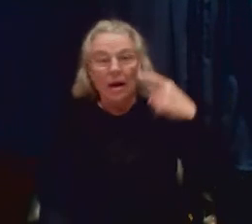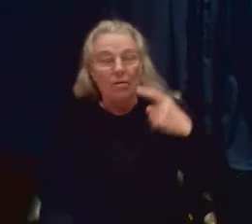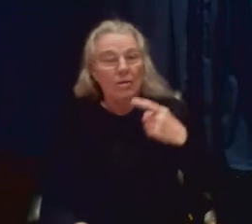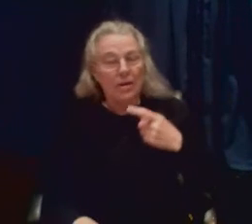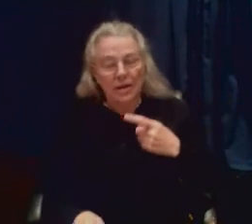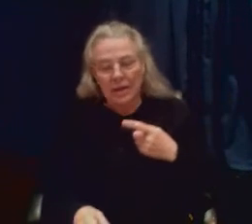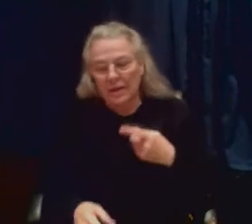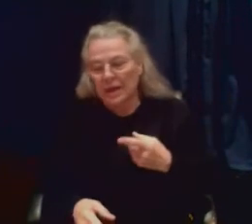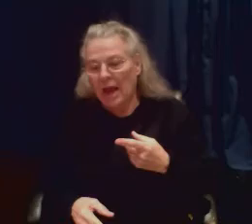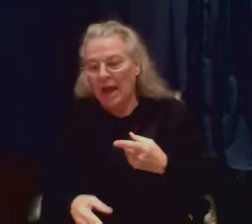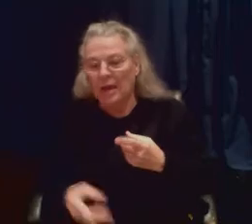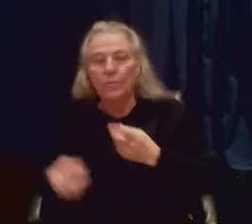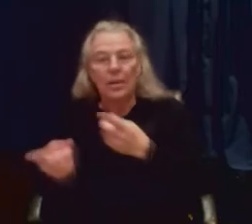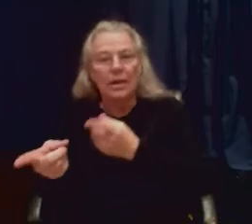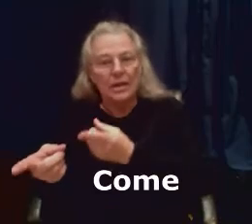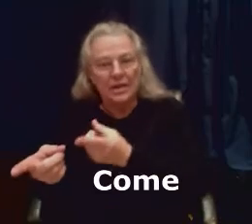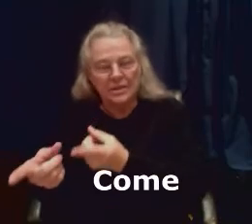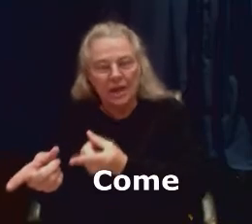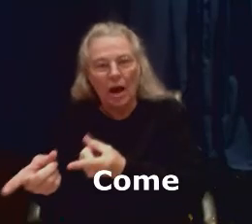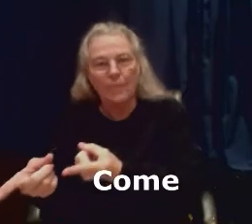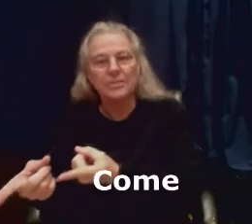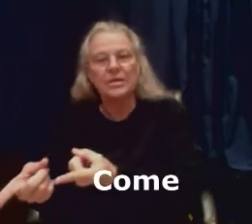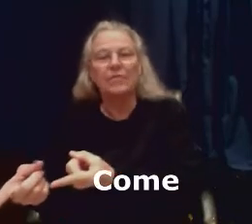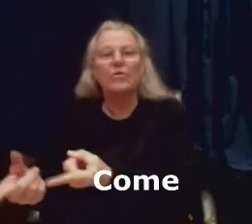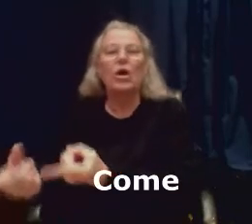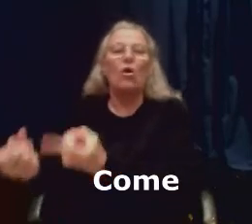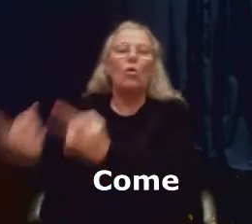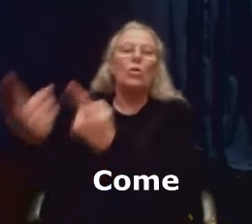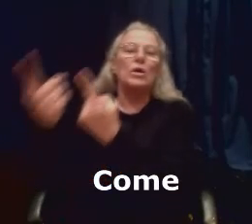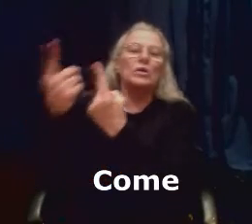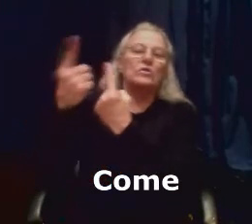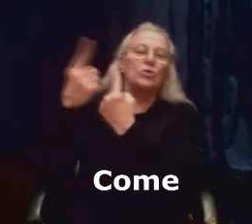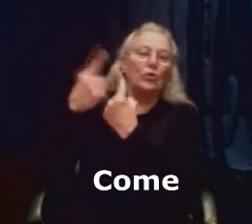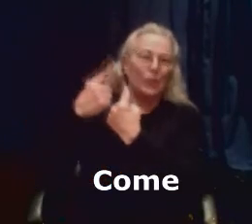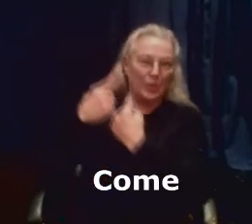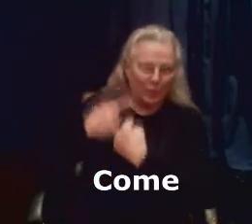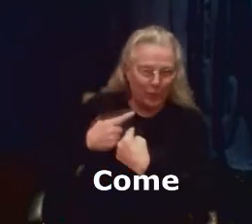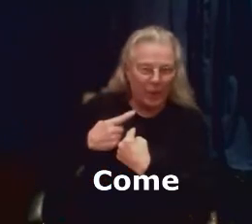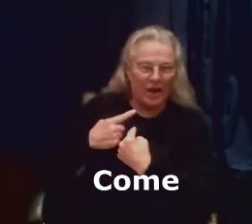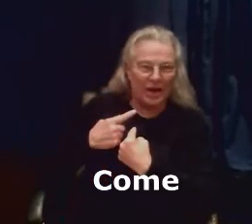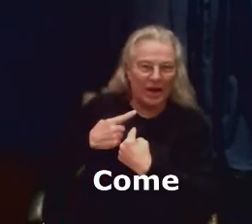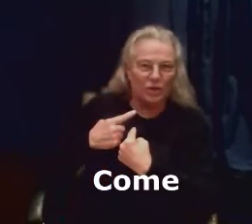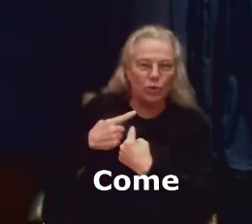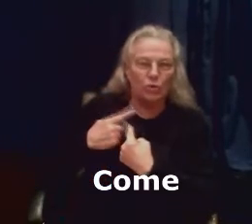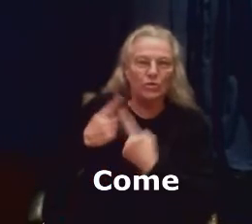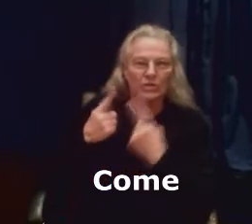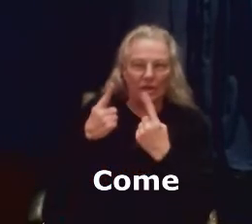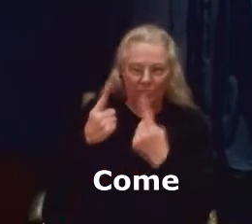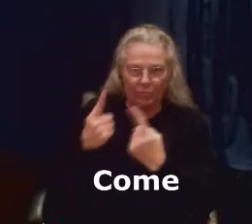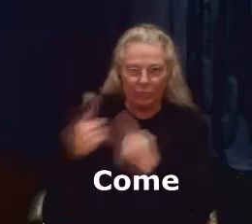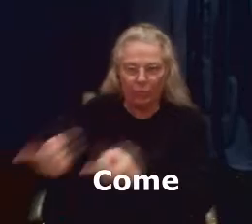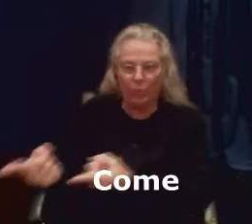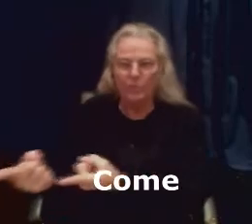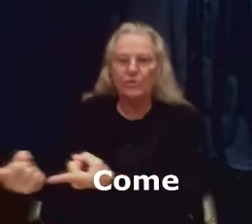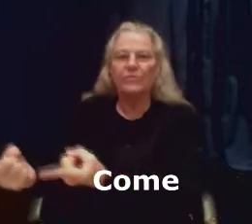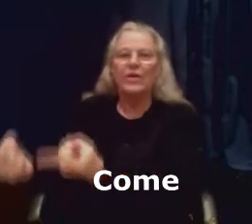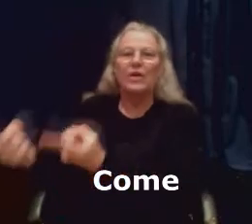Now, came is the opposite of go, so you're going to bring it in toward yourself. Both point your